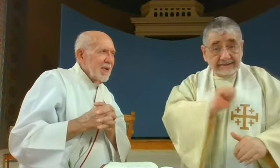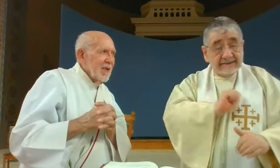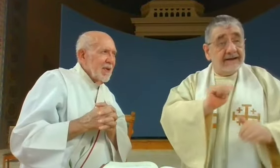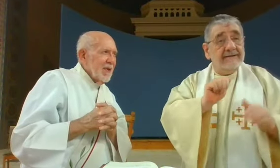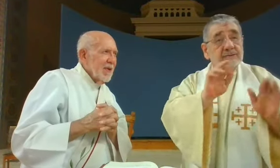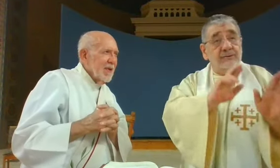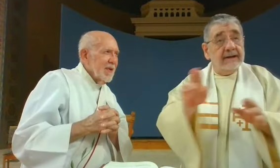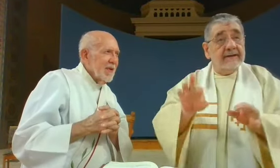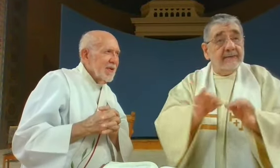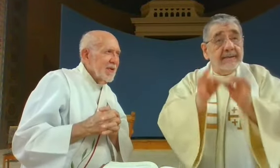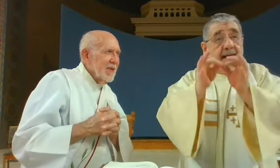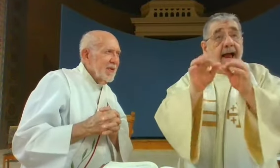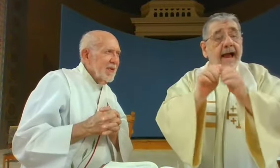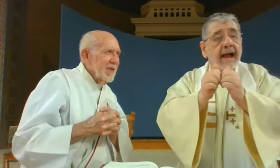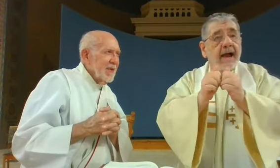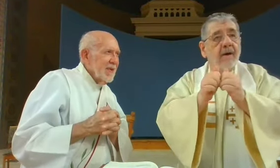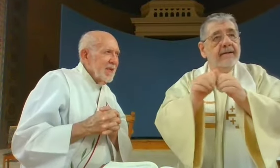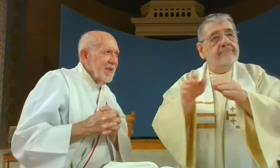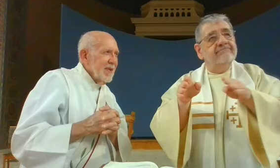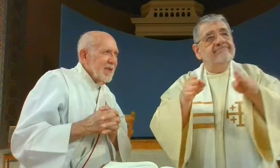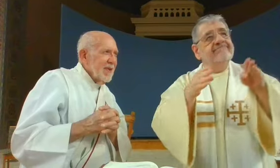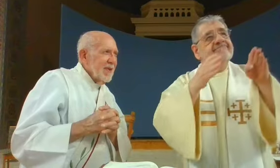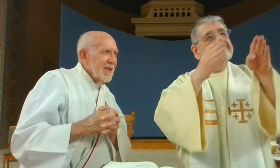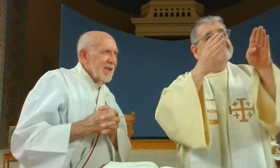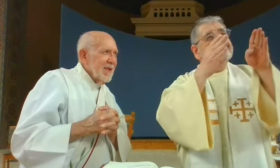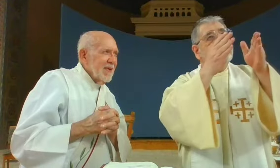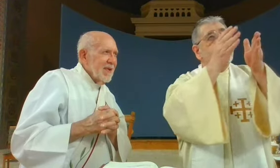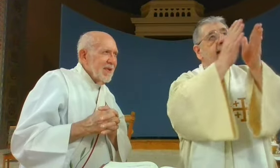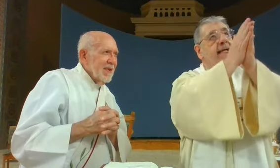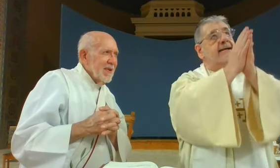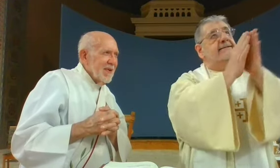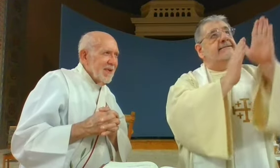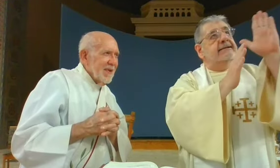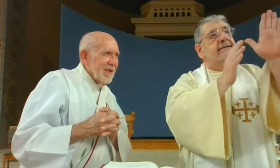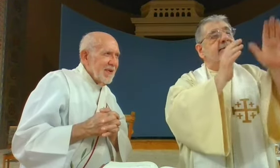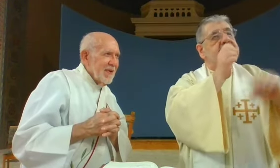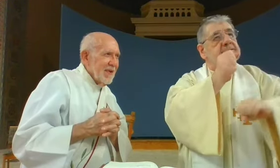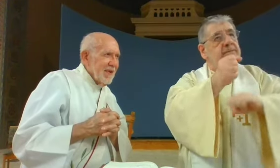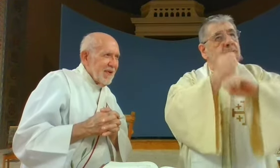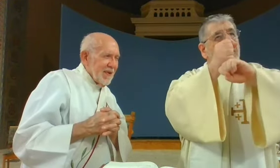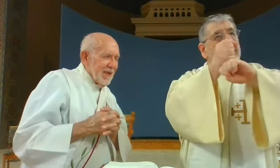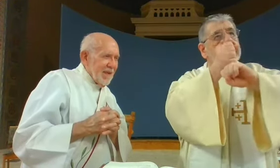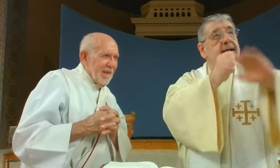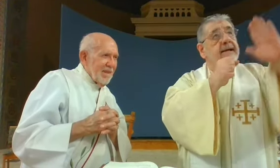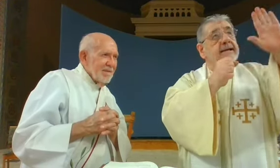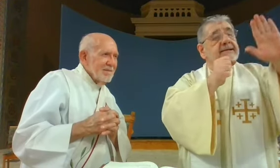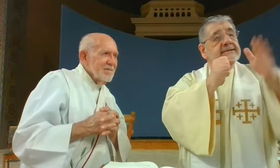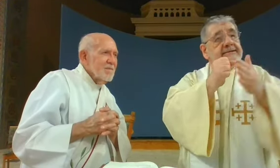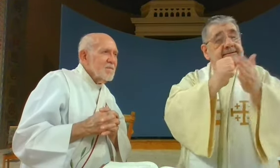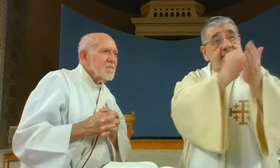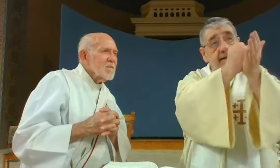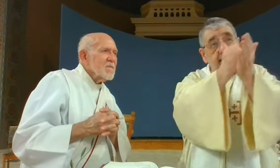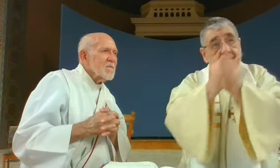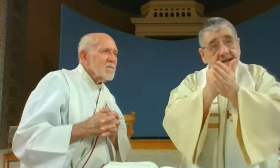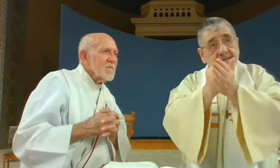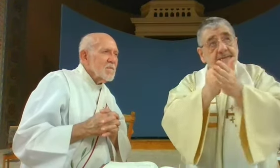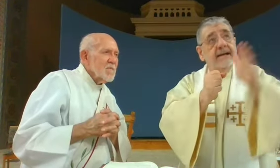To prepare ourselves for Mass, we turn to God to ask for His support,